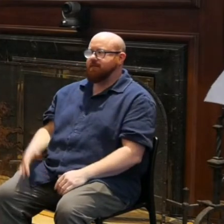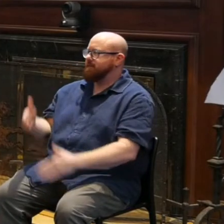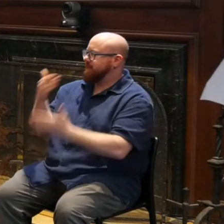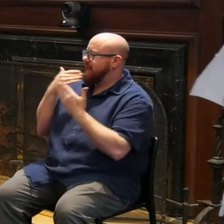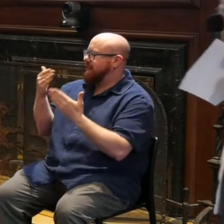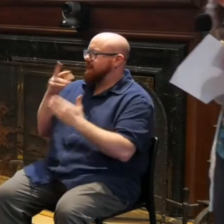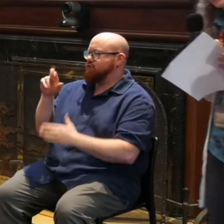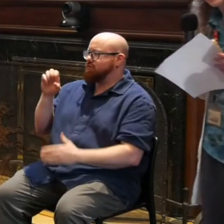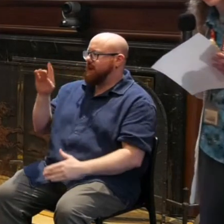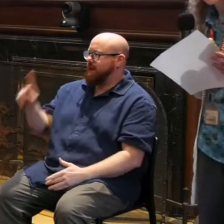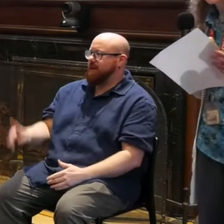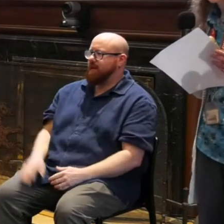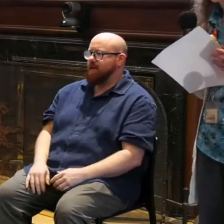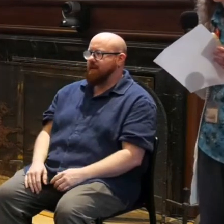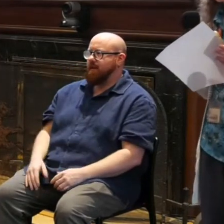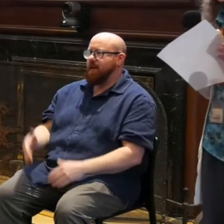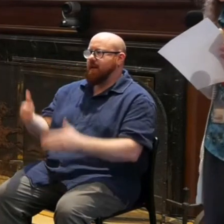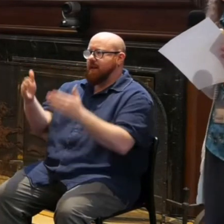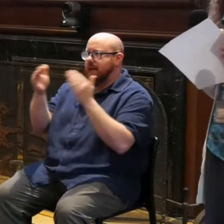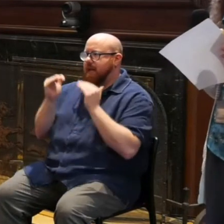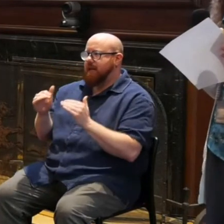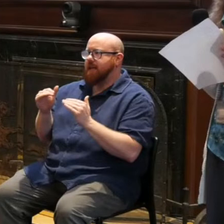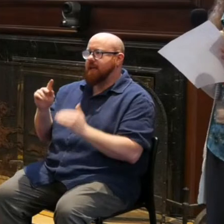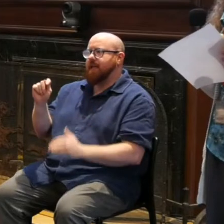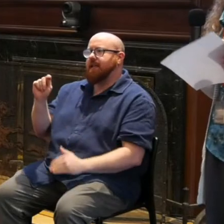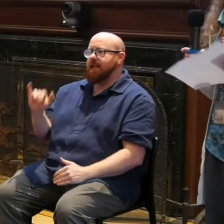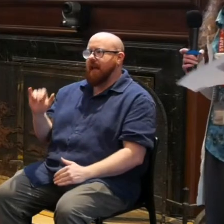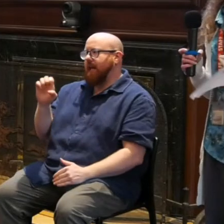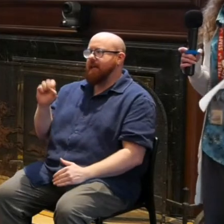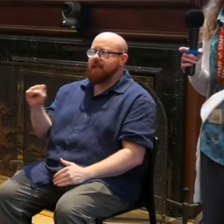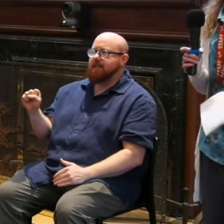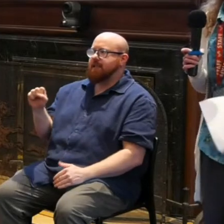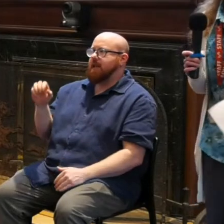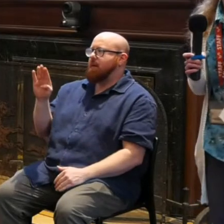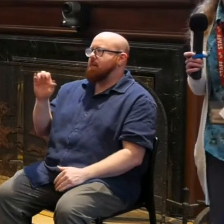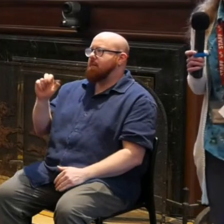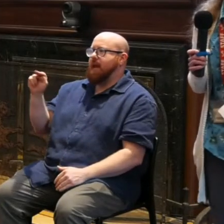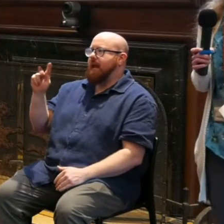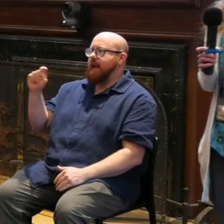Thank you, Rick. Next up, Thais Bennett.